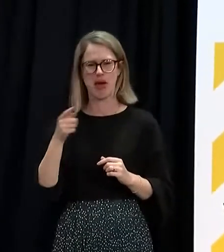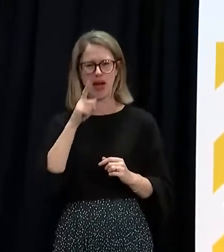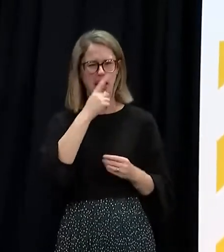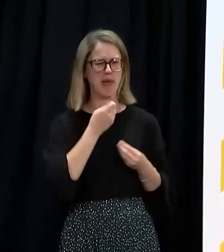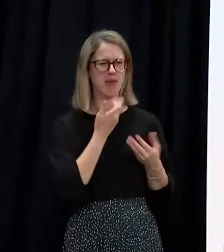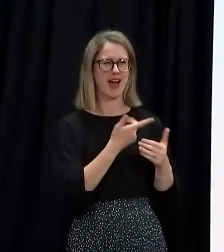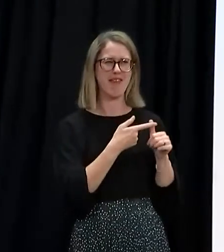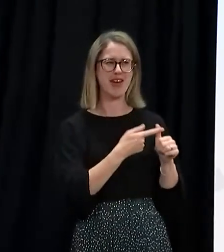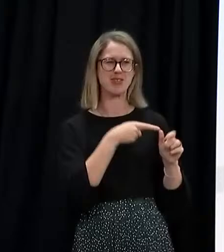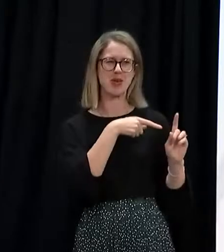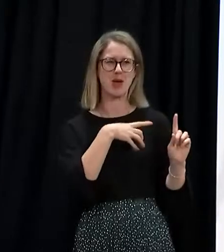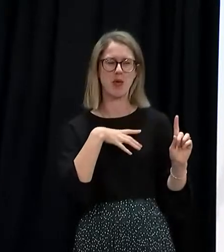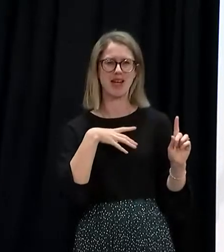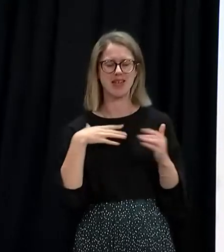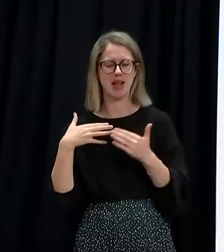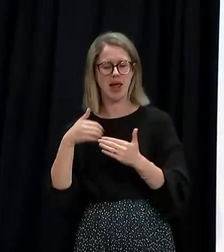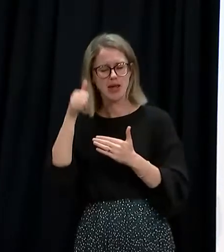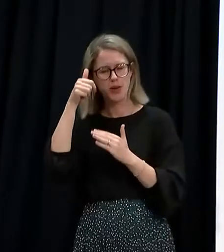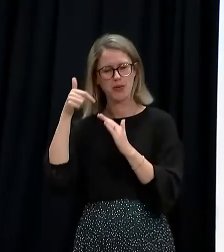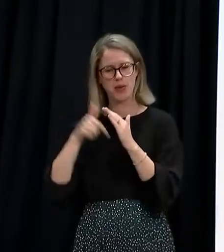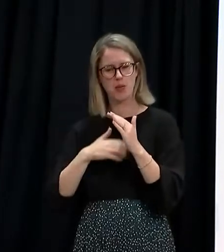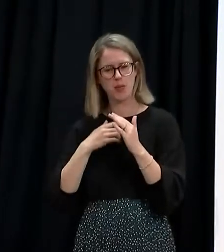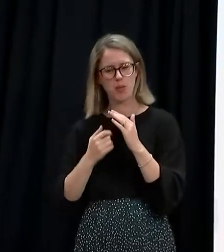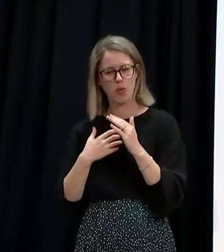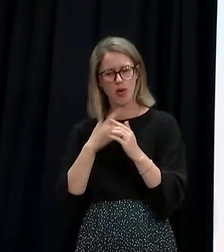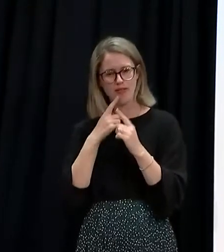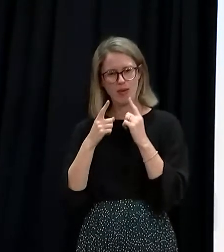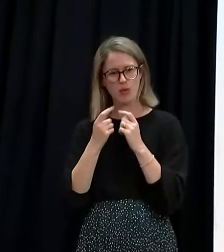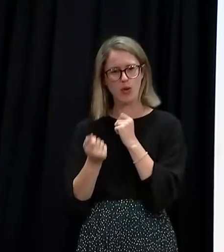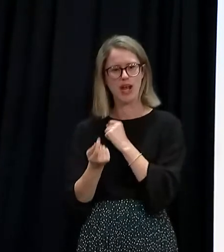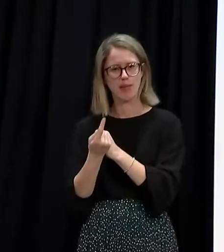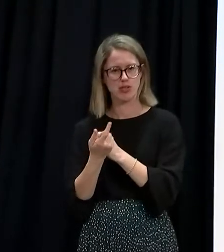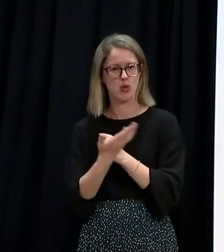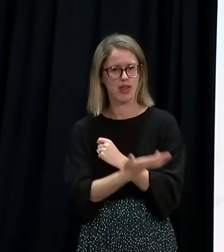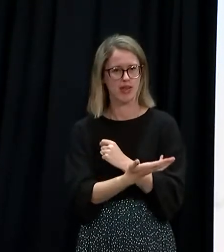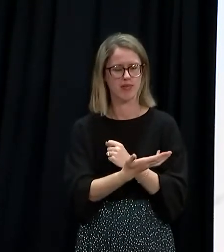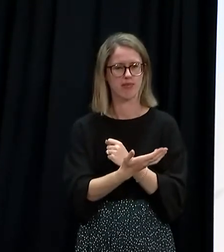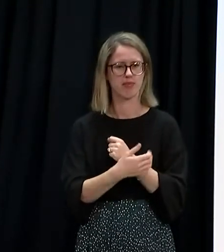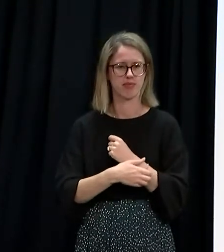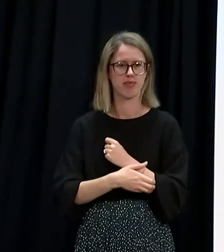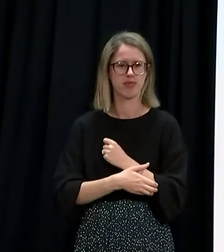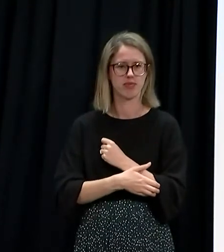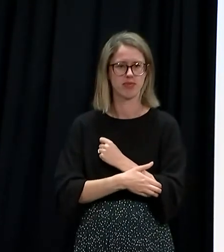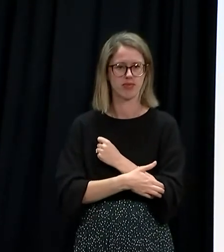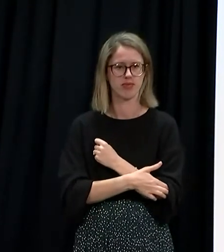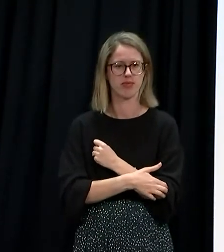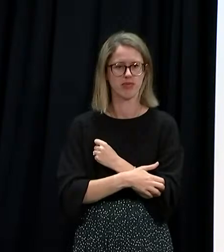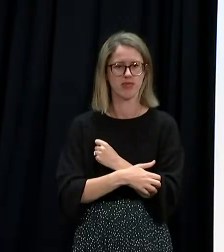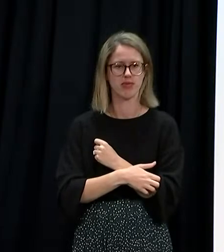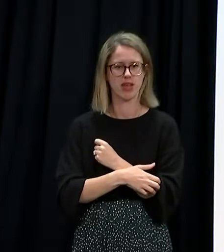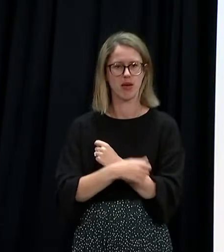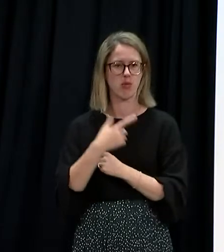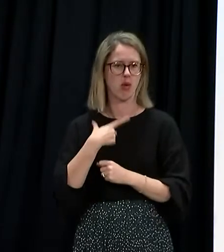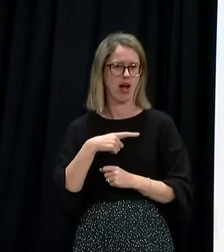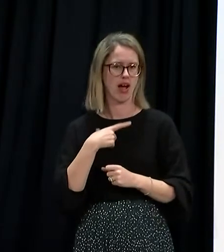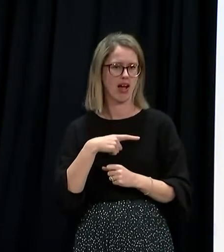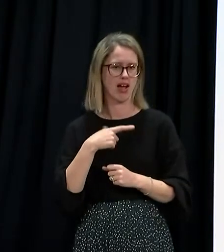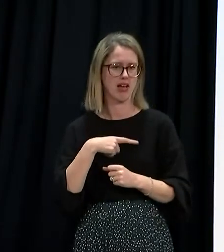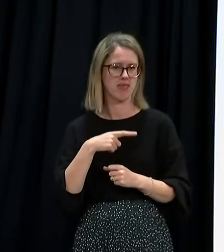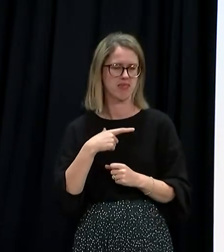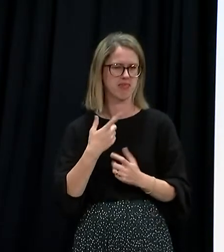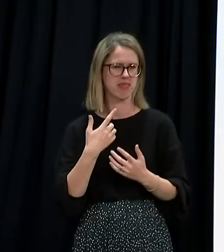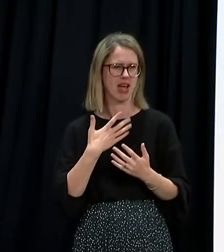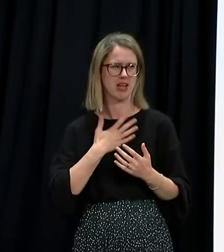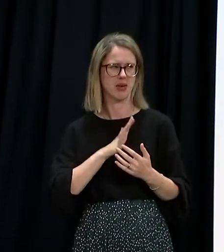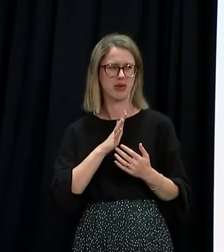advice until I know just really what happened with that application and some of the reasons for that. Again, I